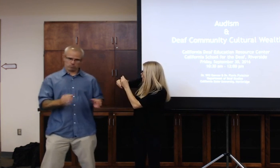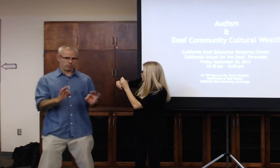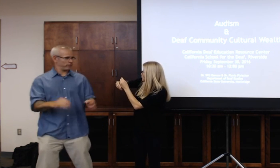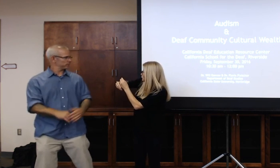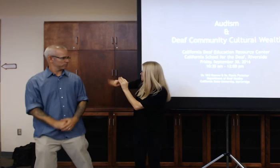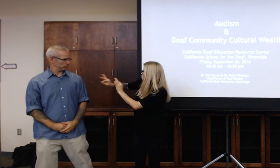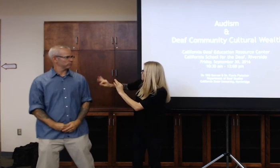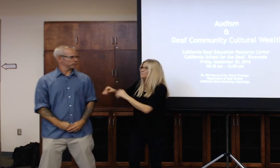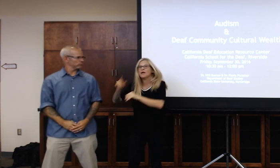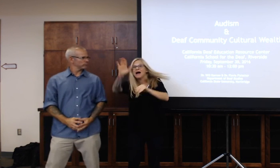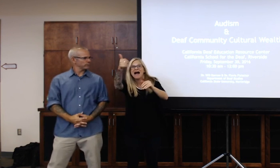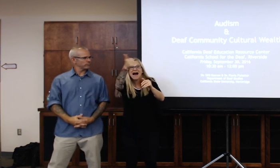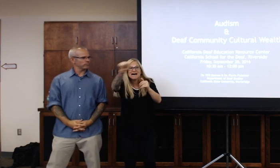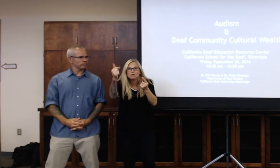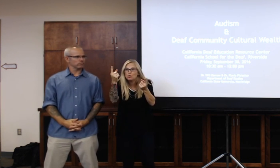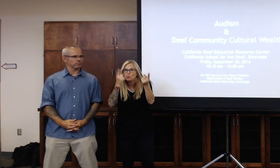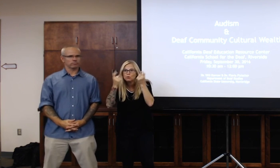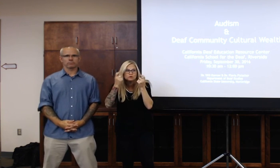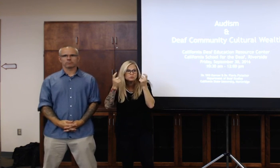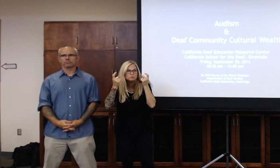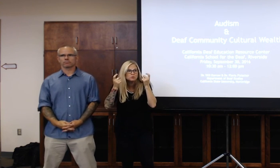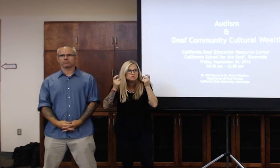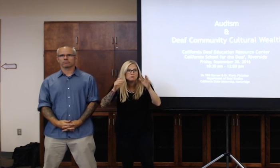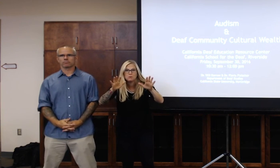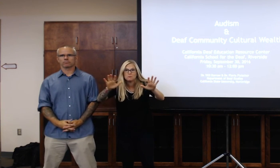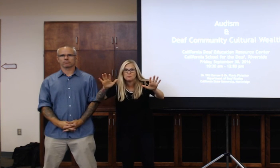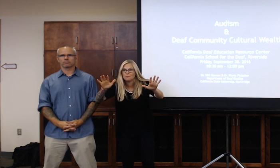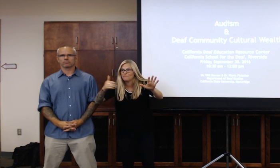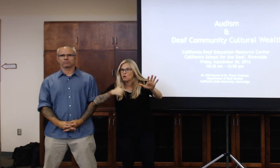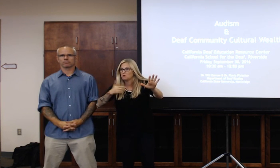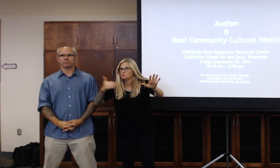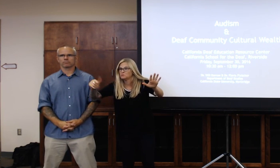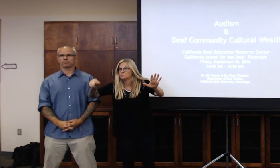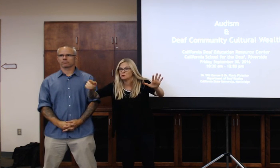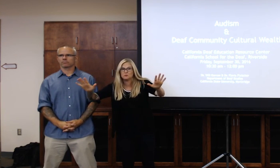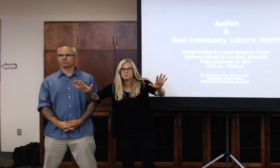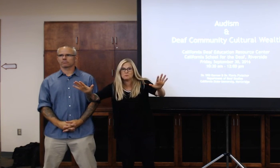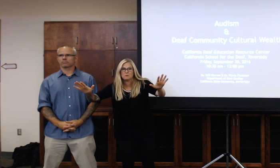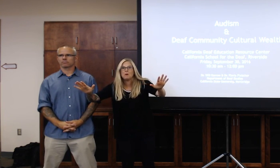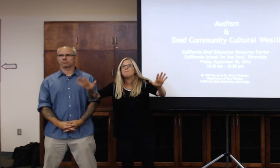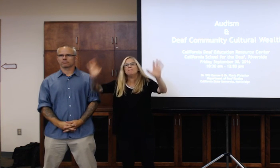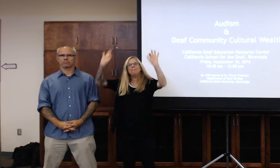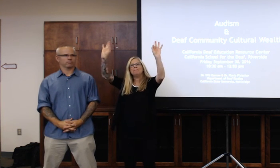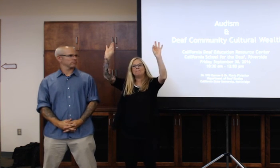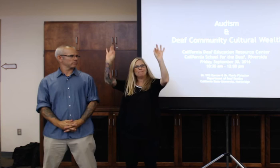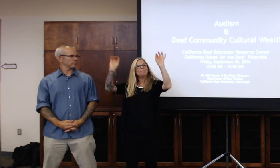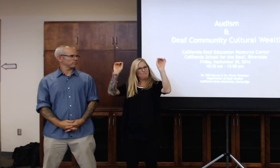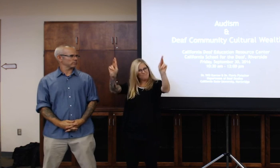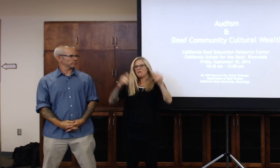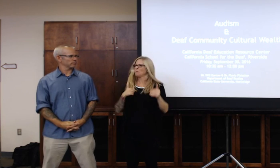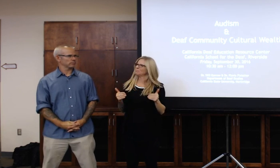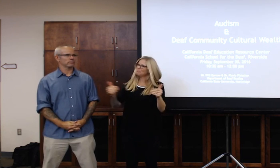I'm good. Any questions before we begin? So we'll go ahead and start. Fabulous, we'll go ahead and